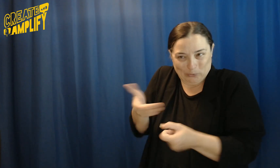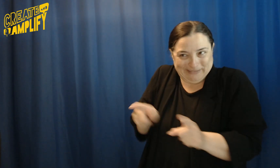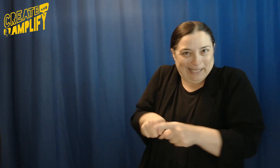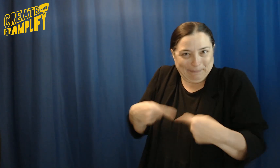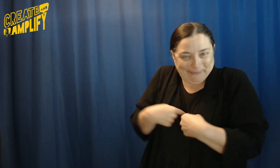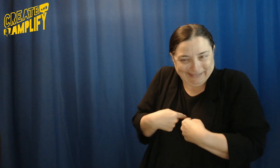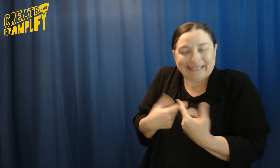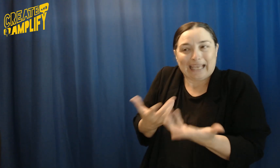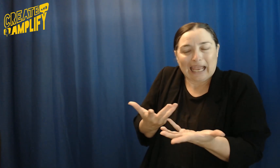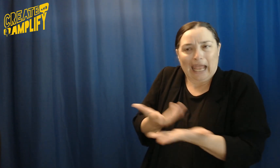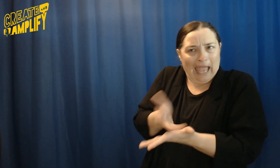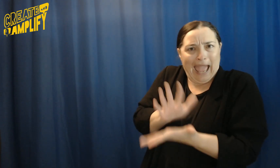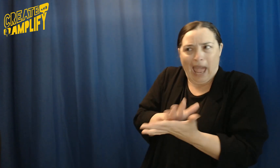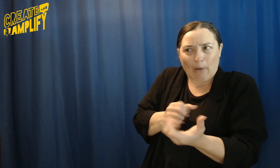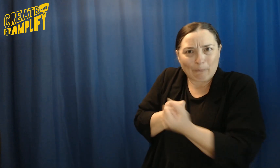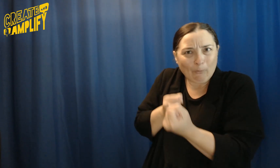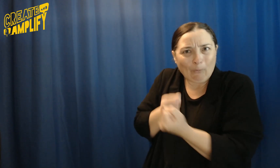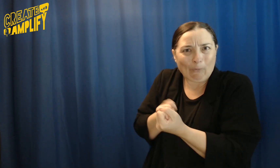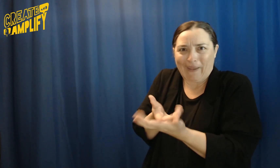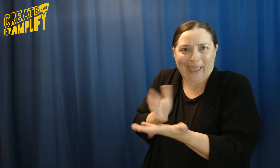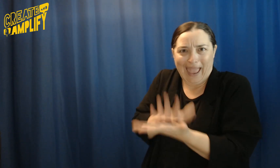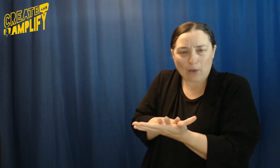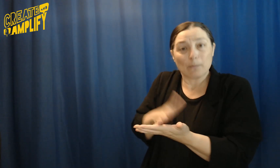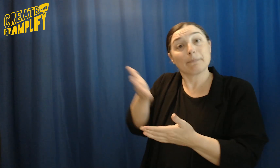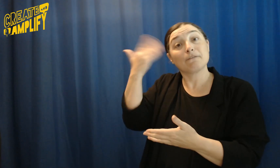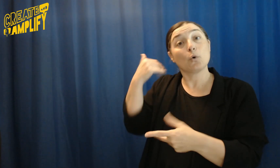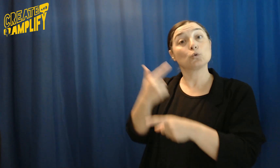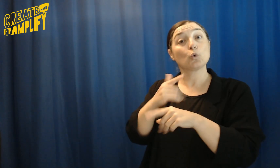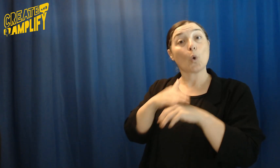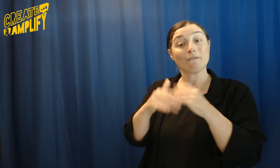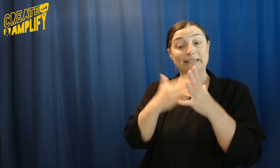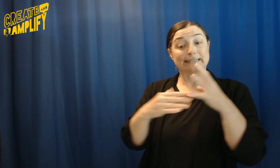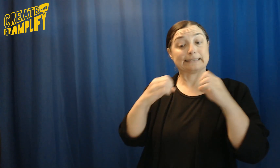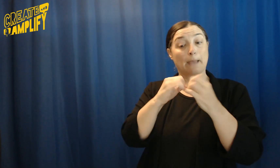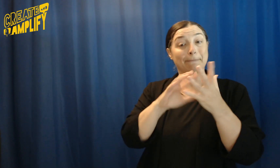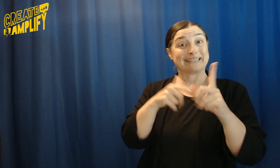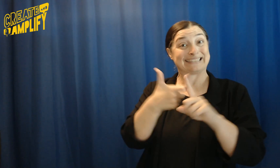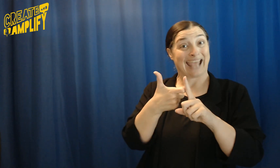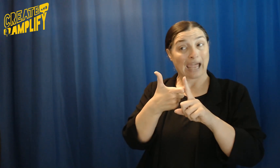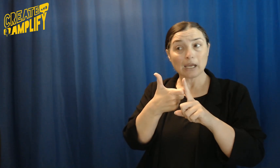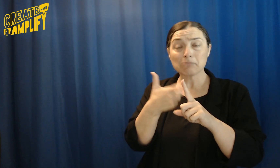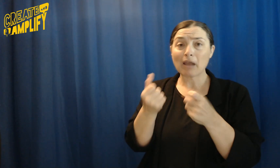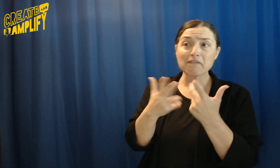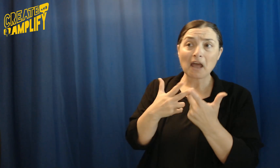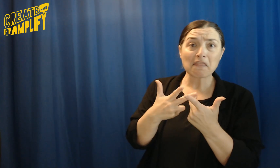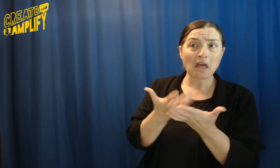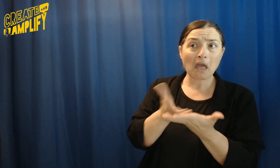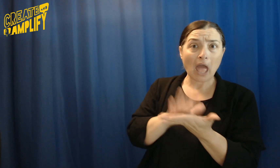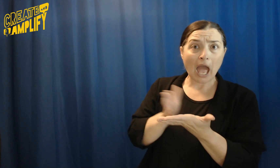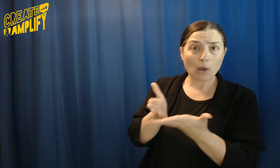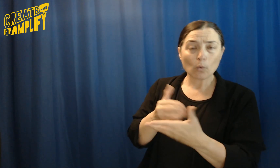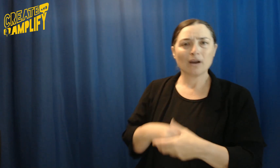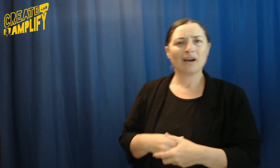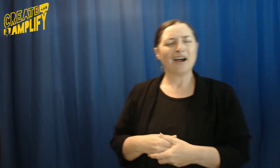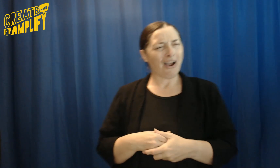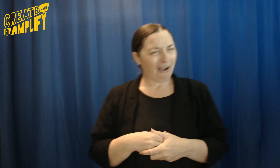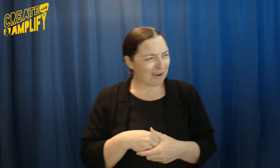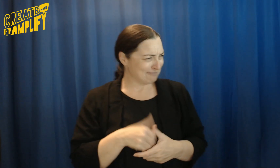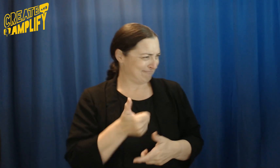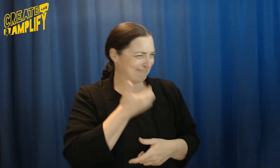can support you? I know we were talking before about Substack, but are there other ways? Oh, that's so lovely. Thank